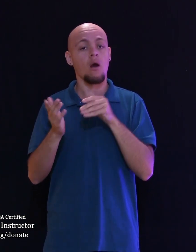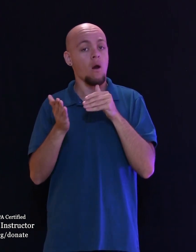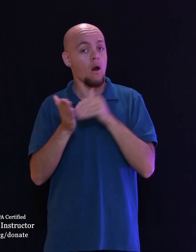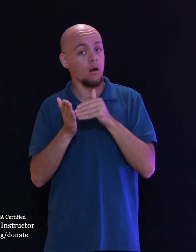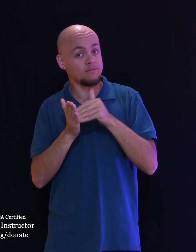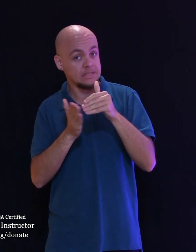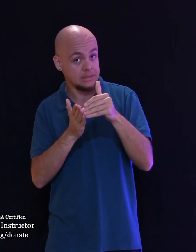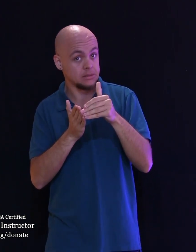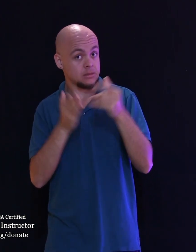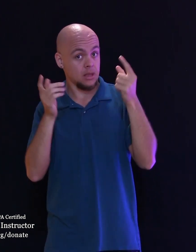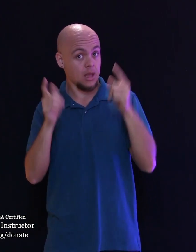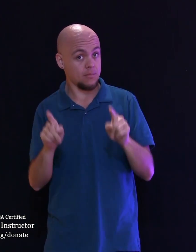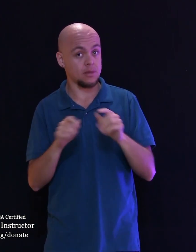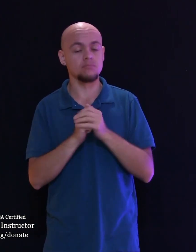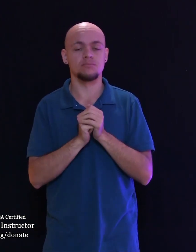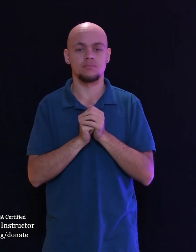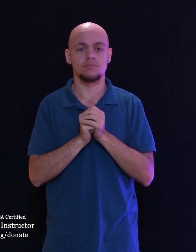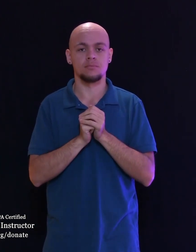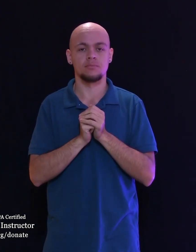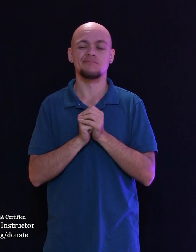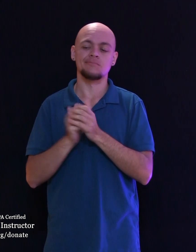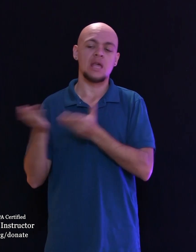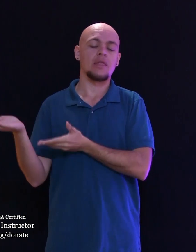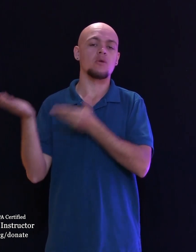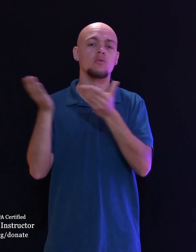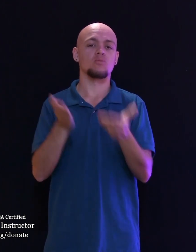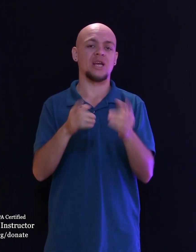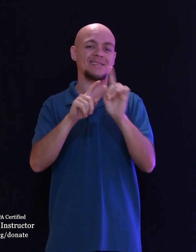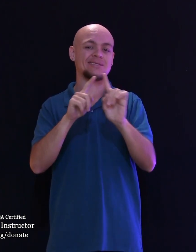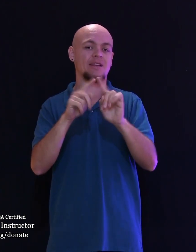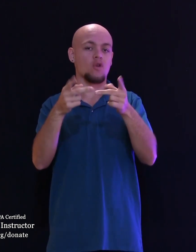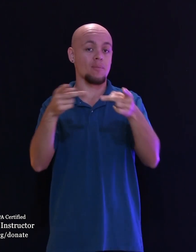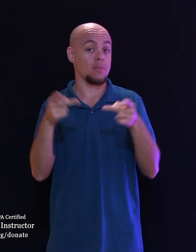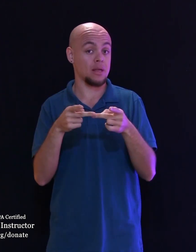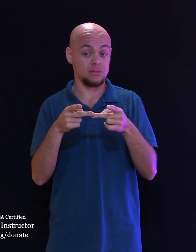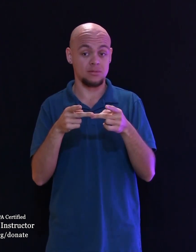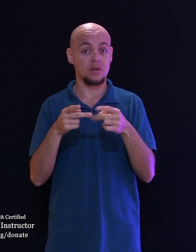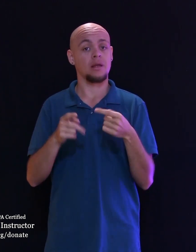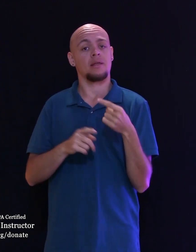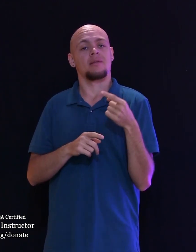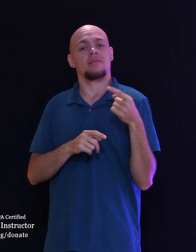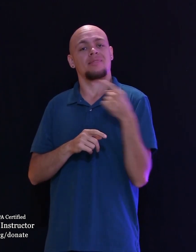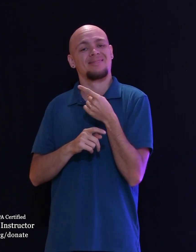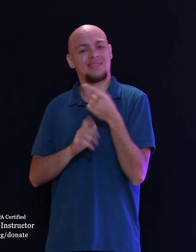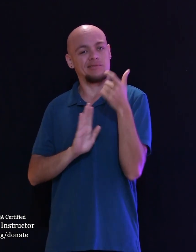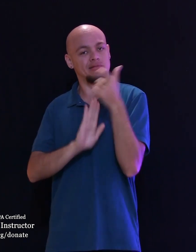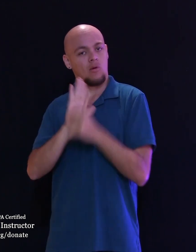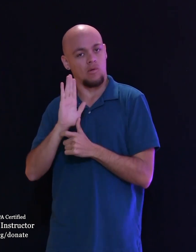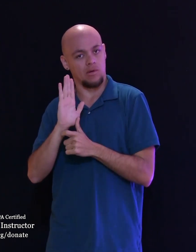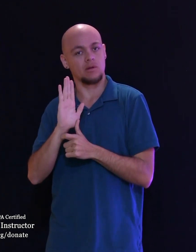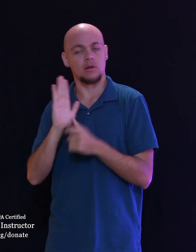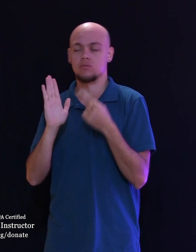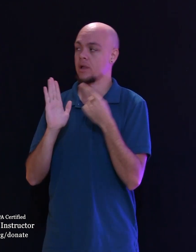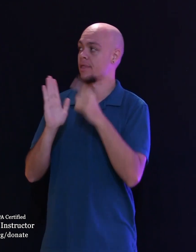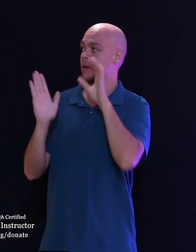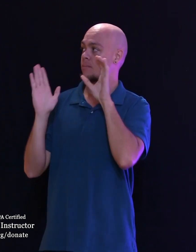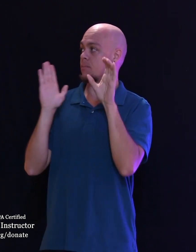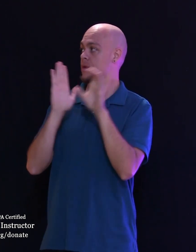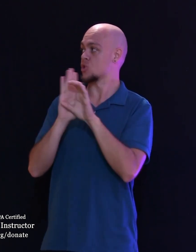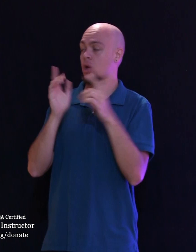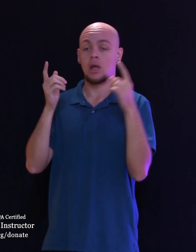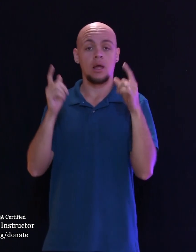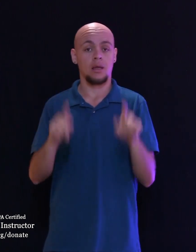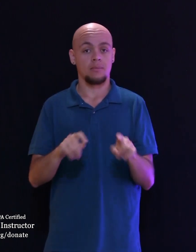oftentimes will bring these statues out to different places. The particular issue in this particular picture here is